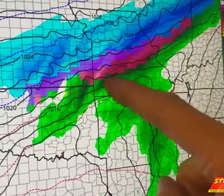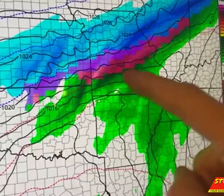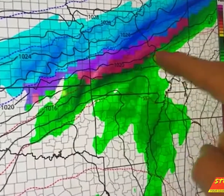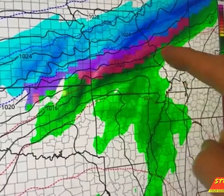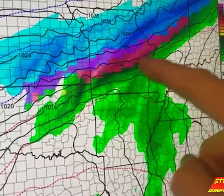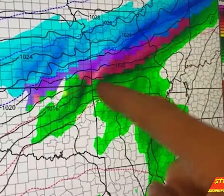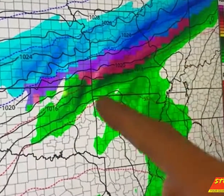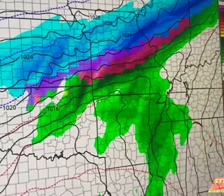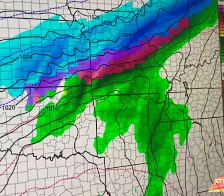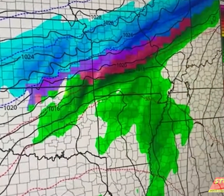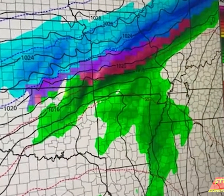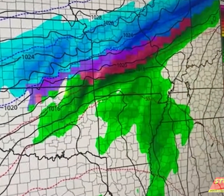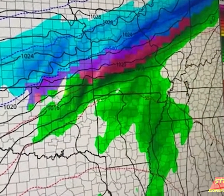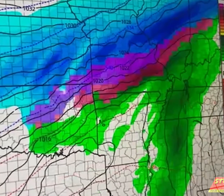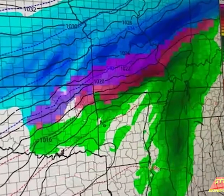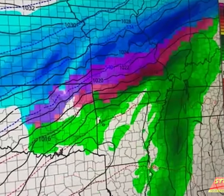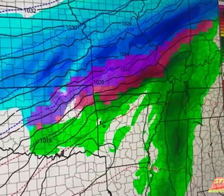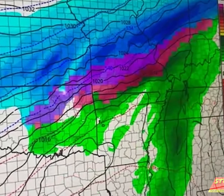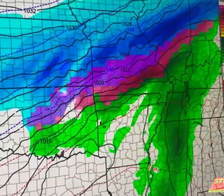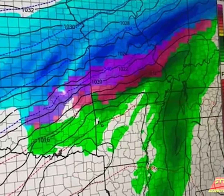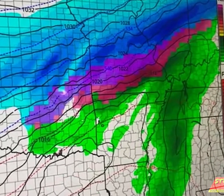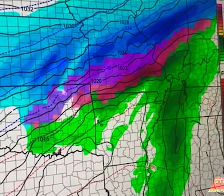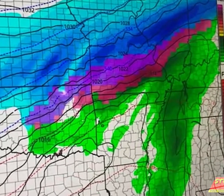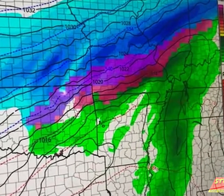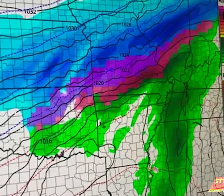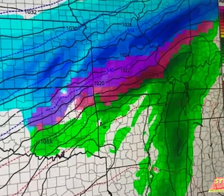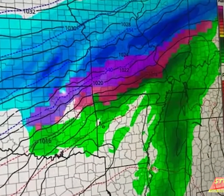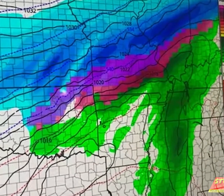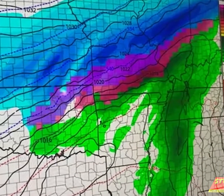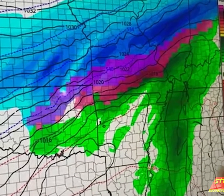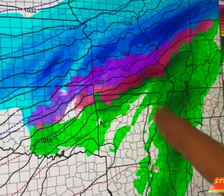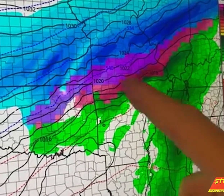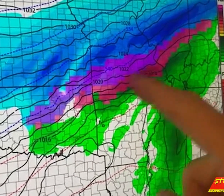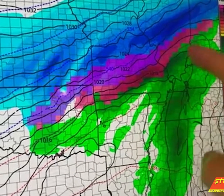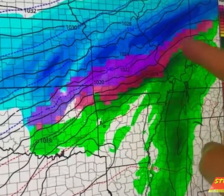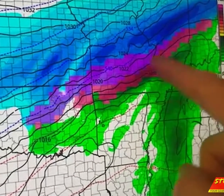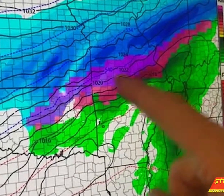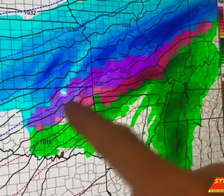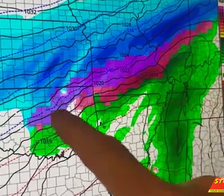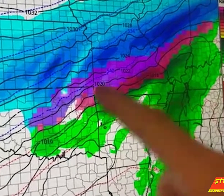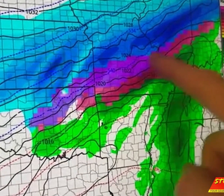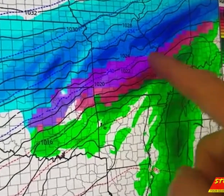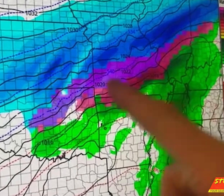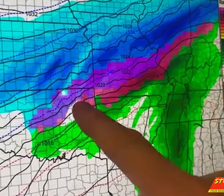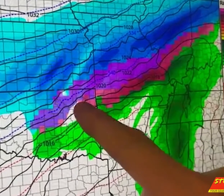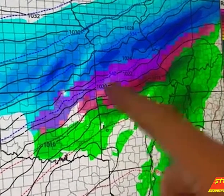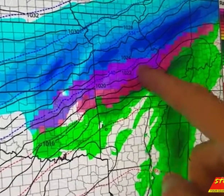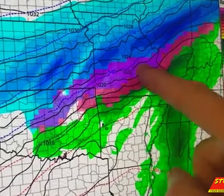There's I-44. That is 6 a.m. So you can see sleet is there. The